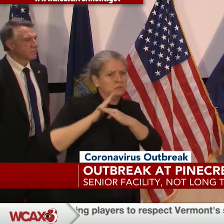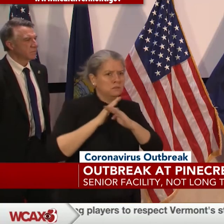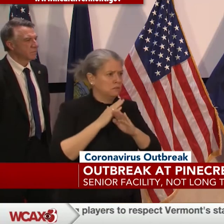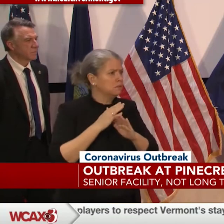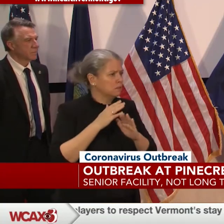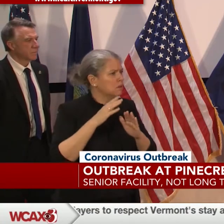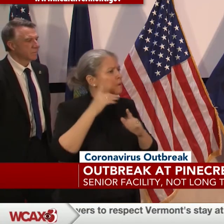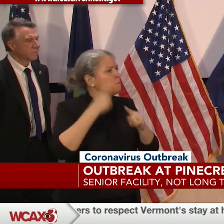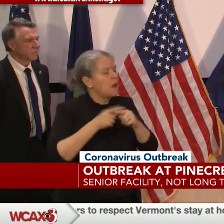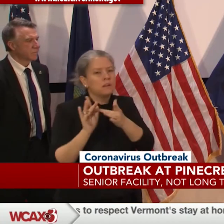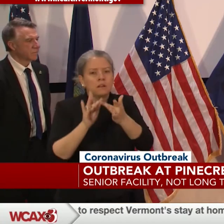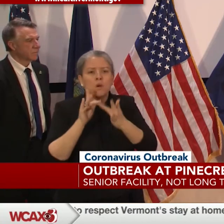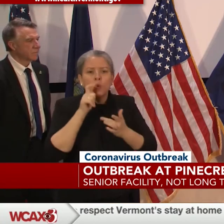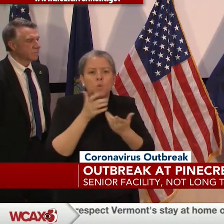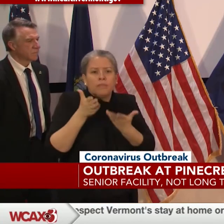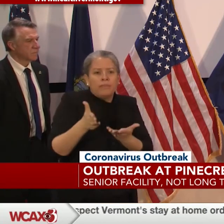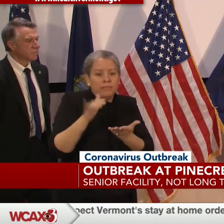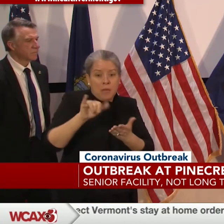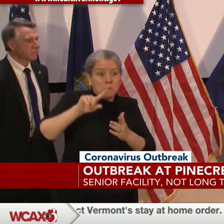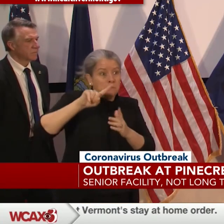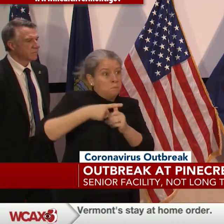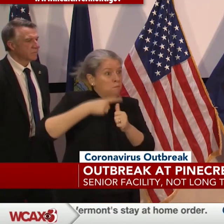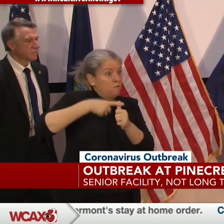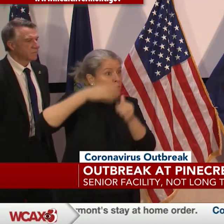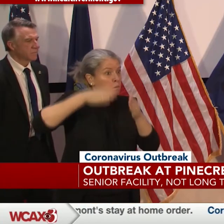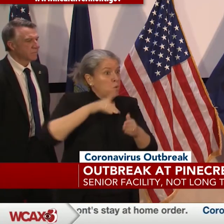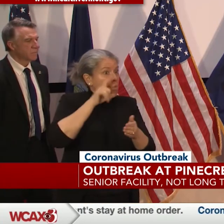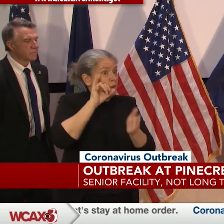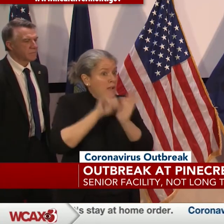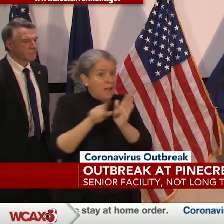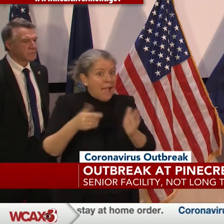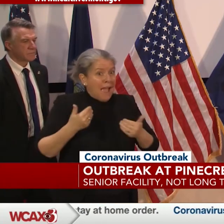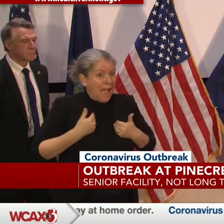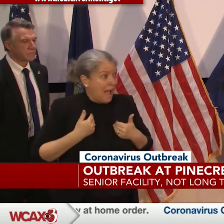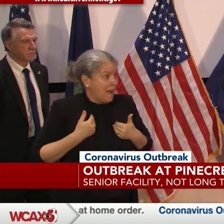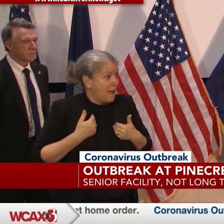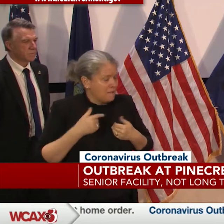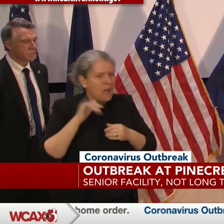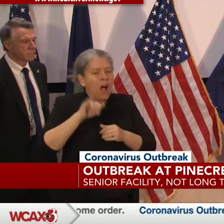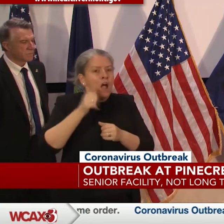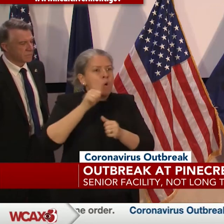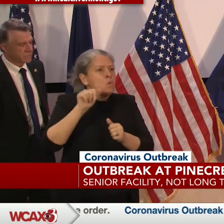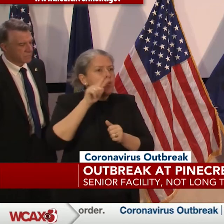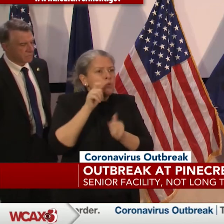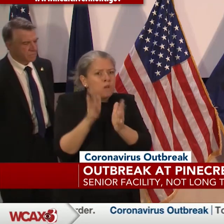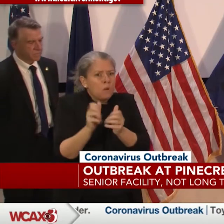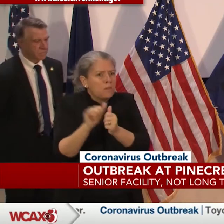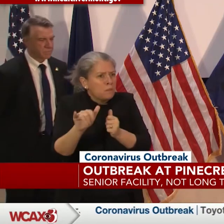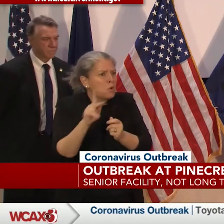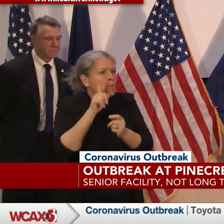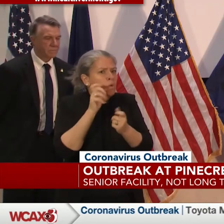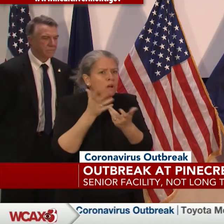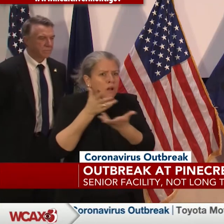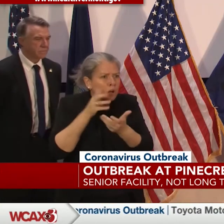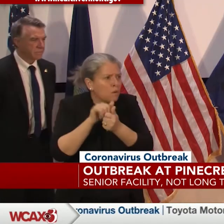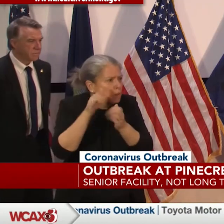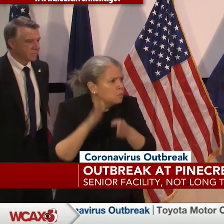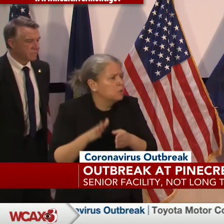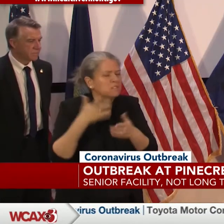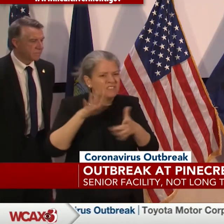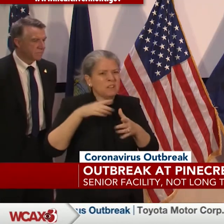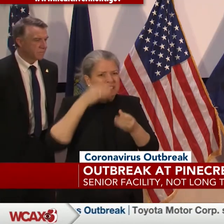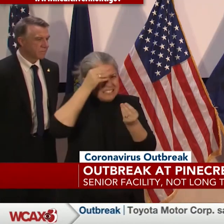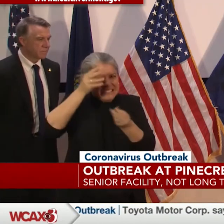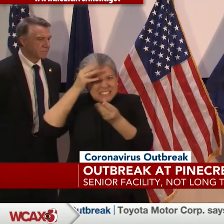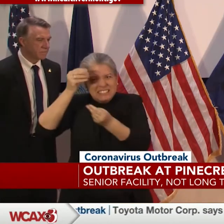who were in contact with that initial case that brought the disease in, and making sure that we've done all the